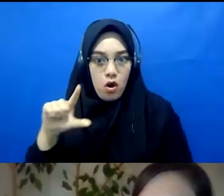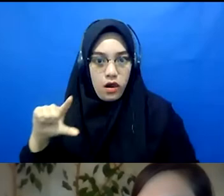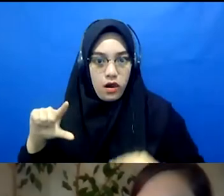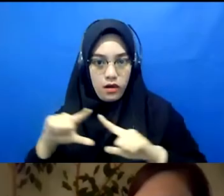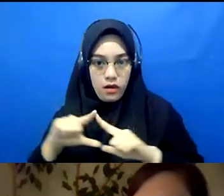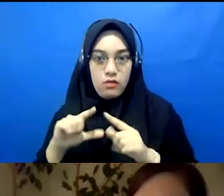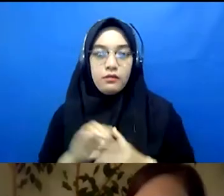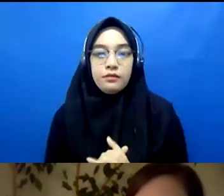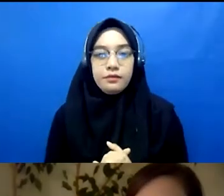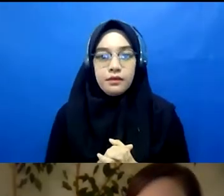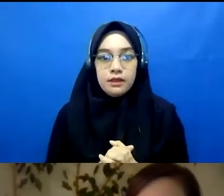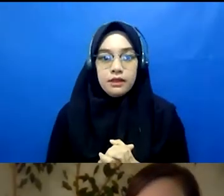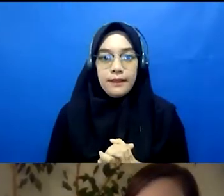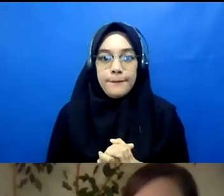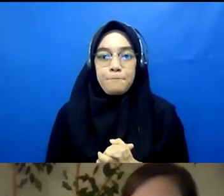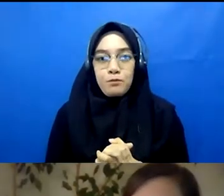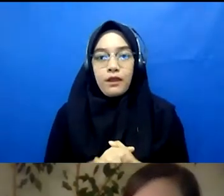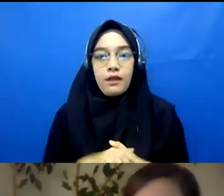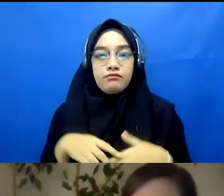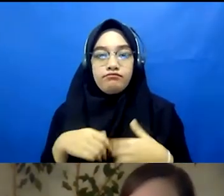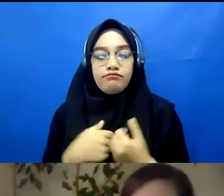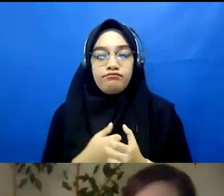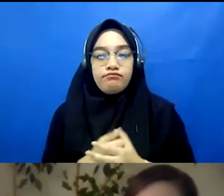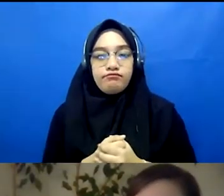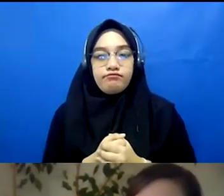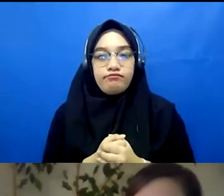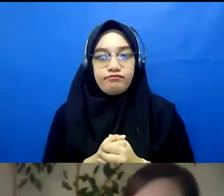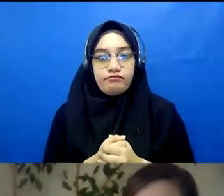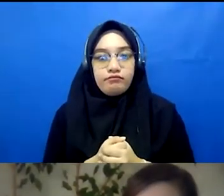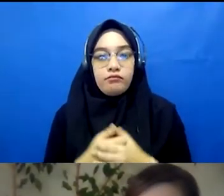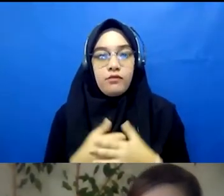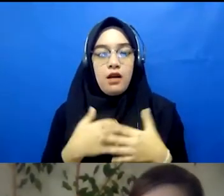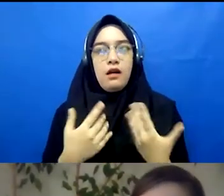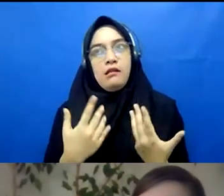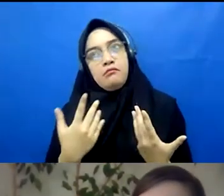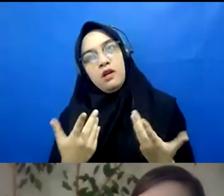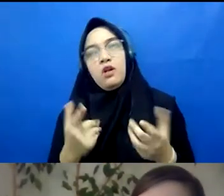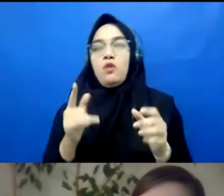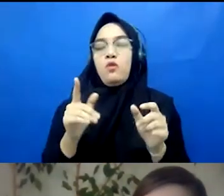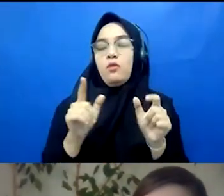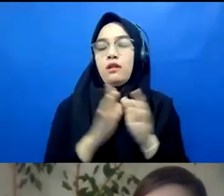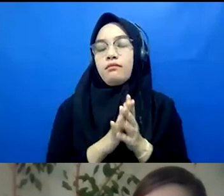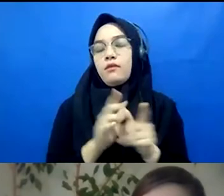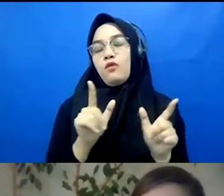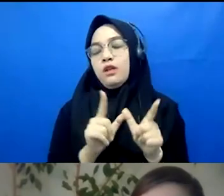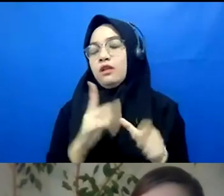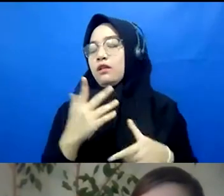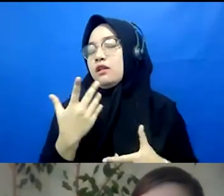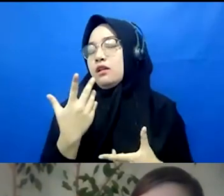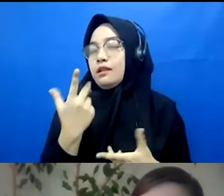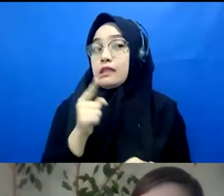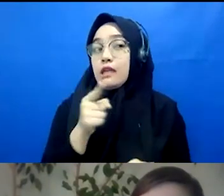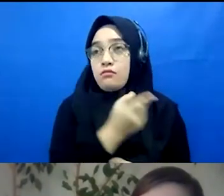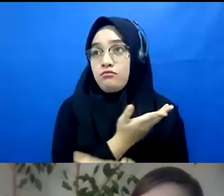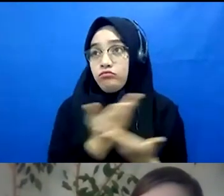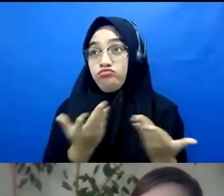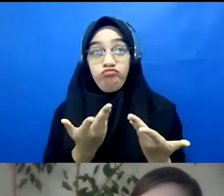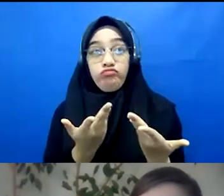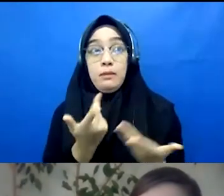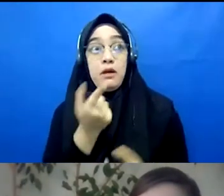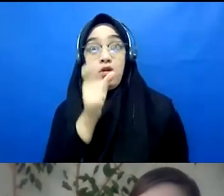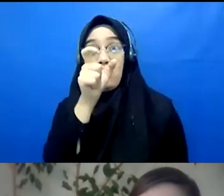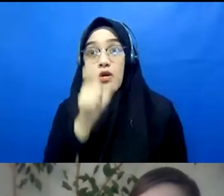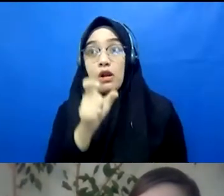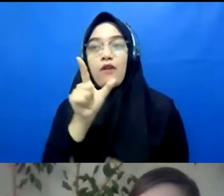aspiring social entrepreneurs, what would be that one message that you